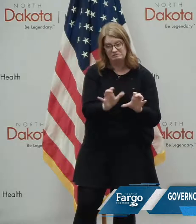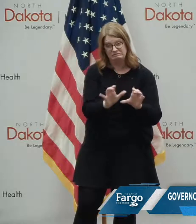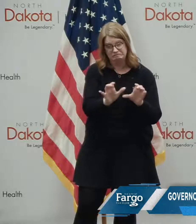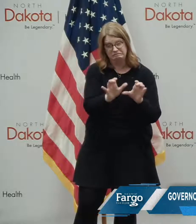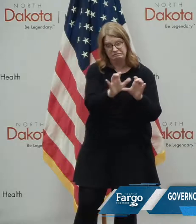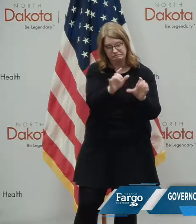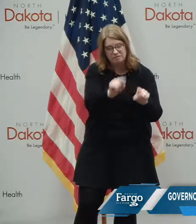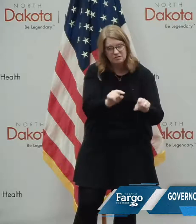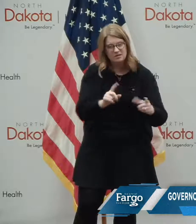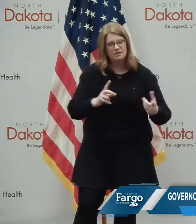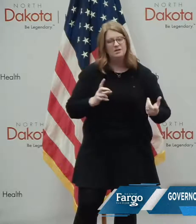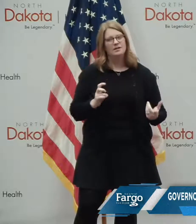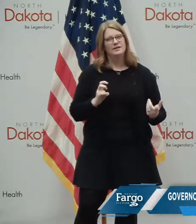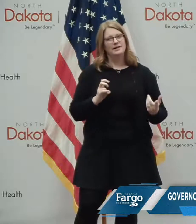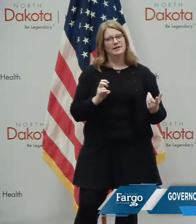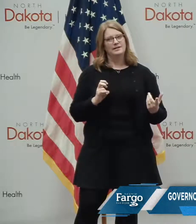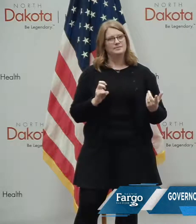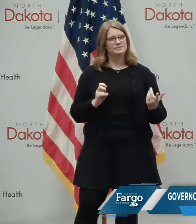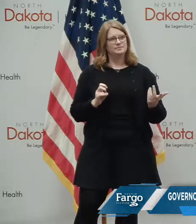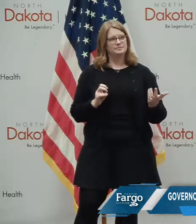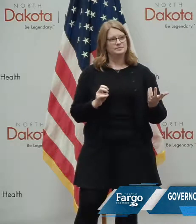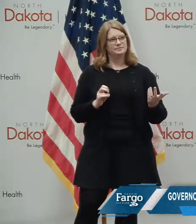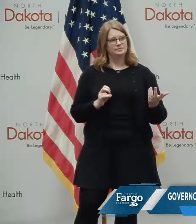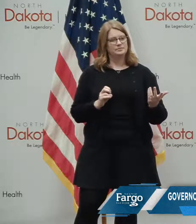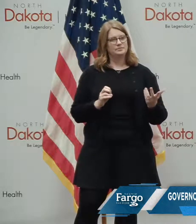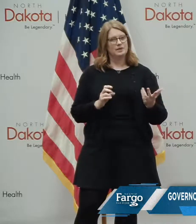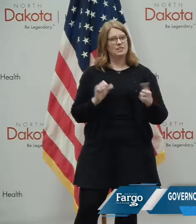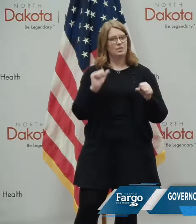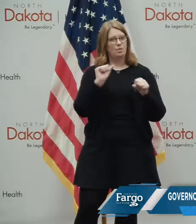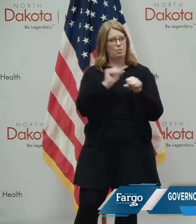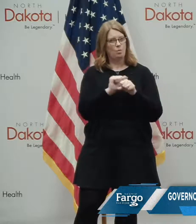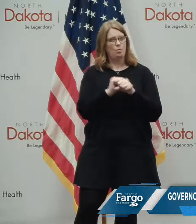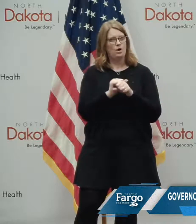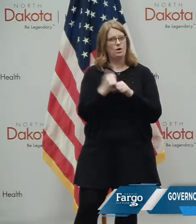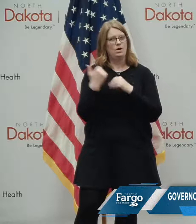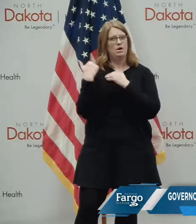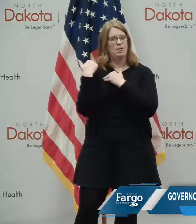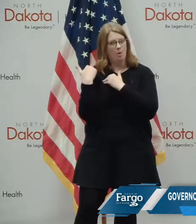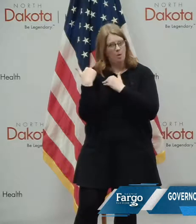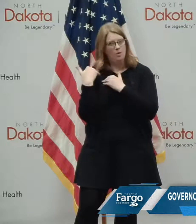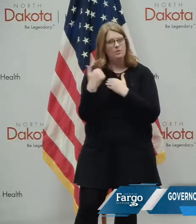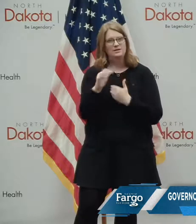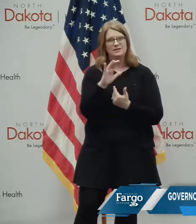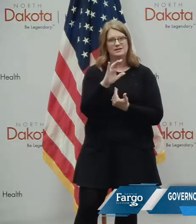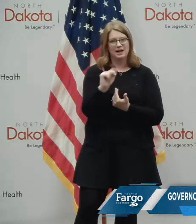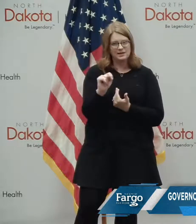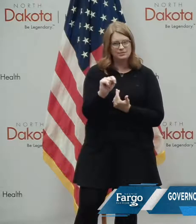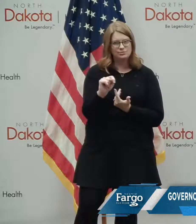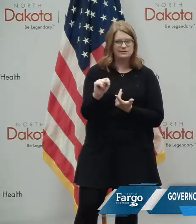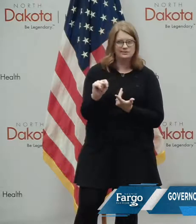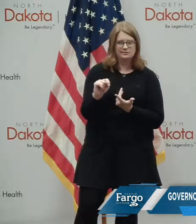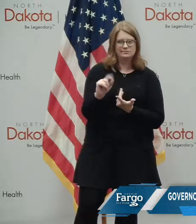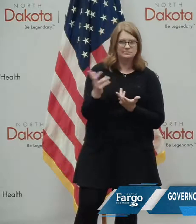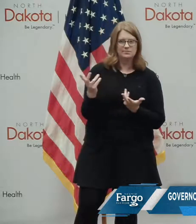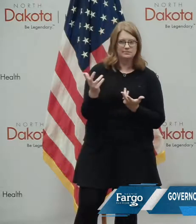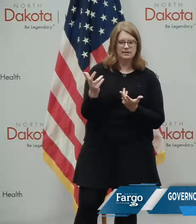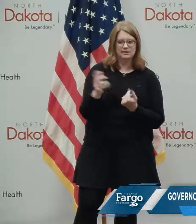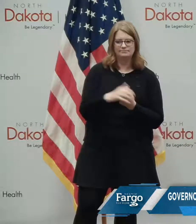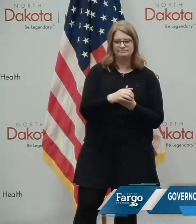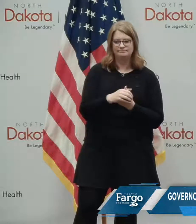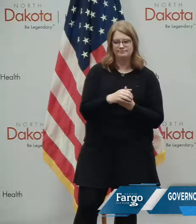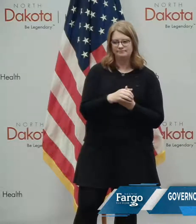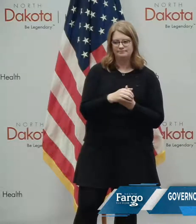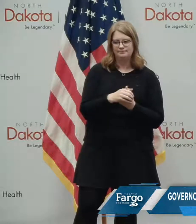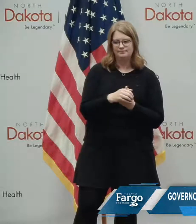some ways, it's the workload. Contact tracing, maybe if you had,